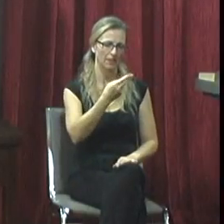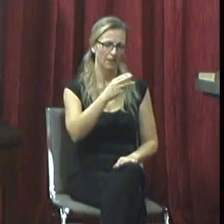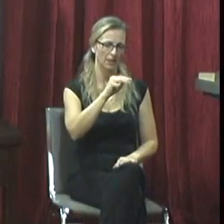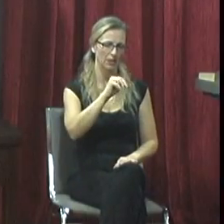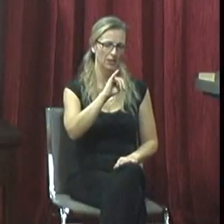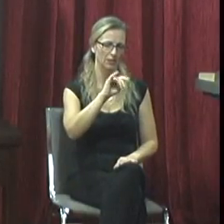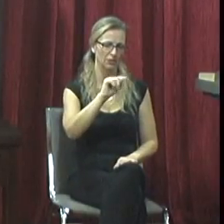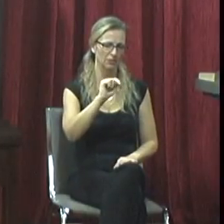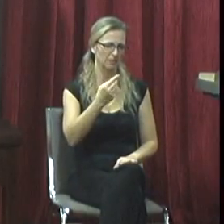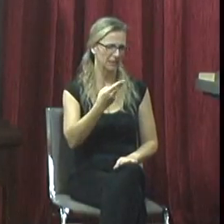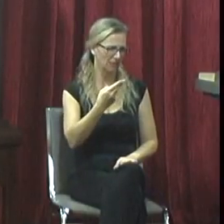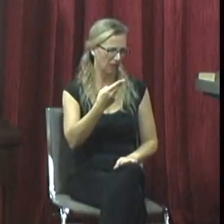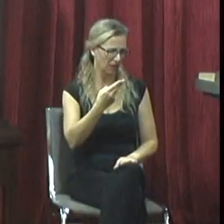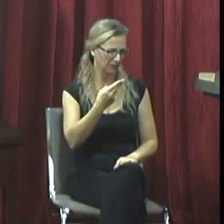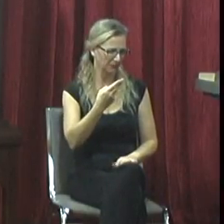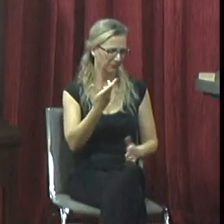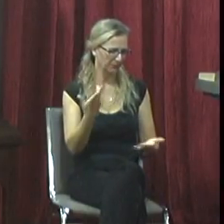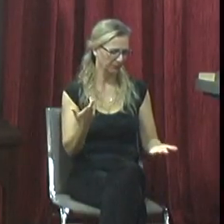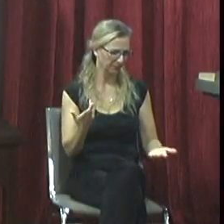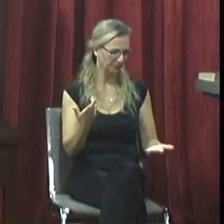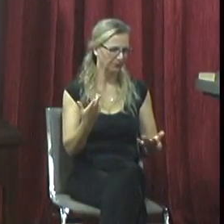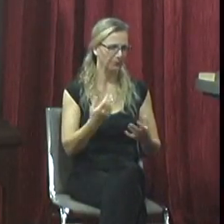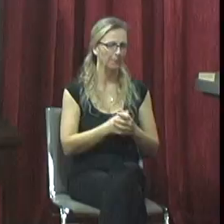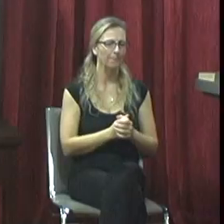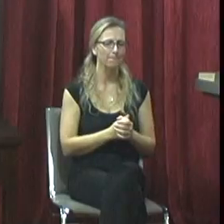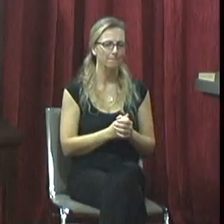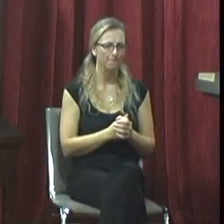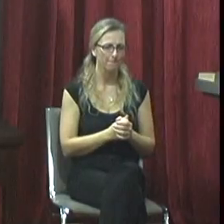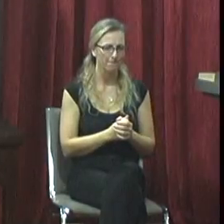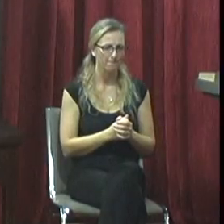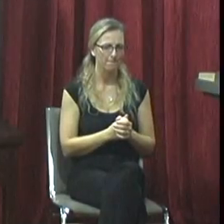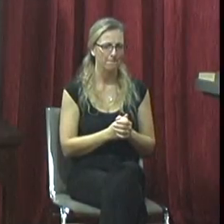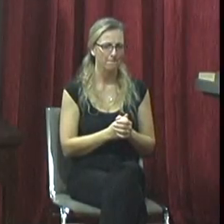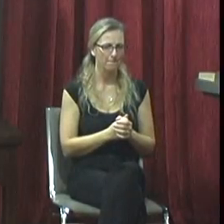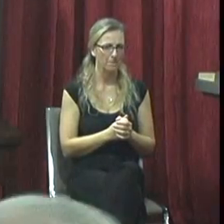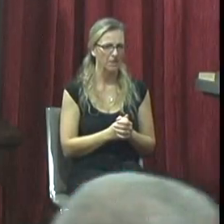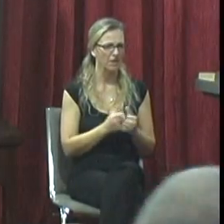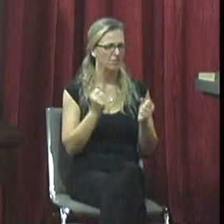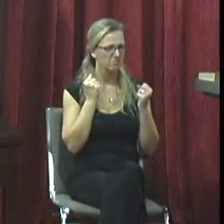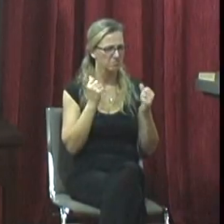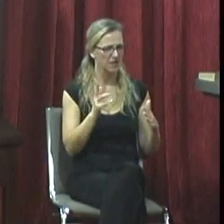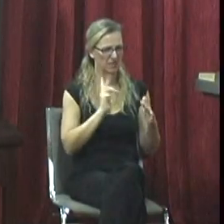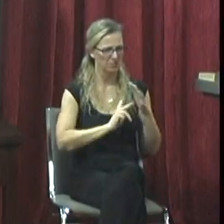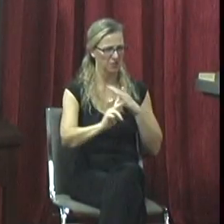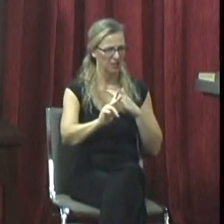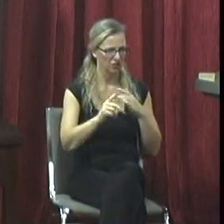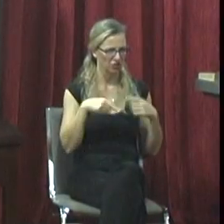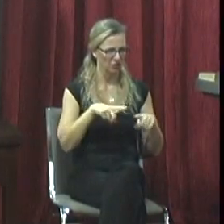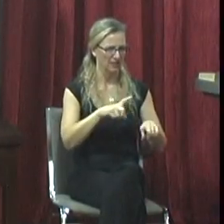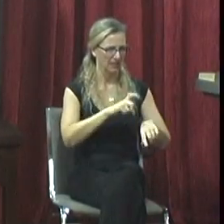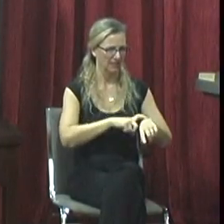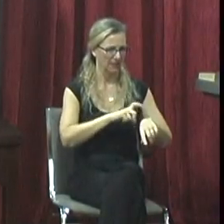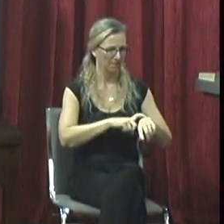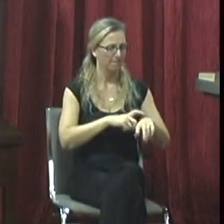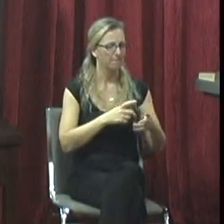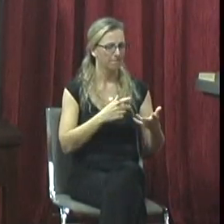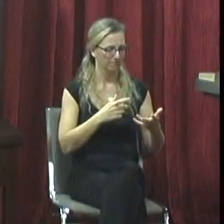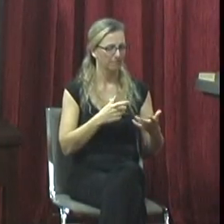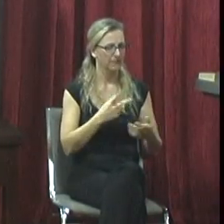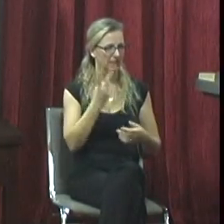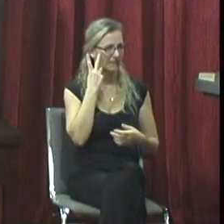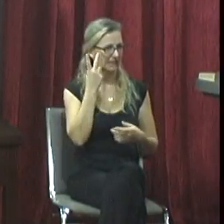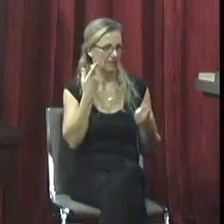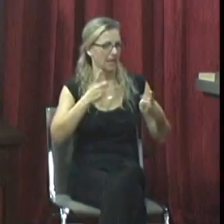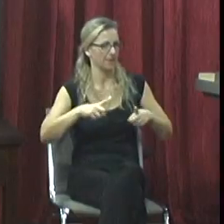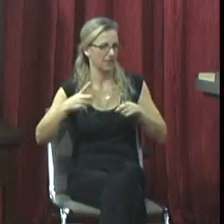And it's been pretty obvious that the predictions about what's supposed to happen at the Shemitah are happening. I'm